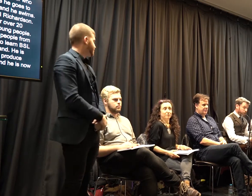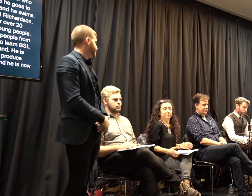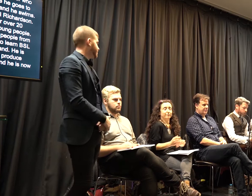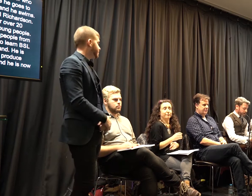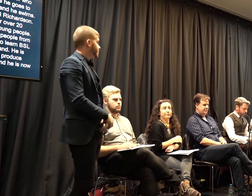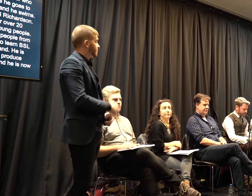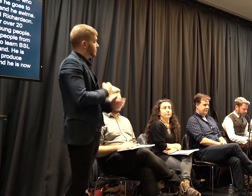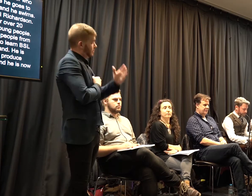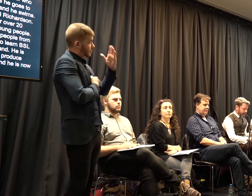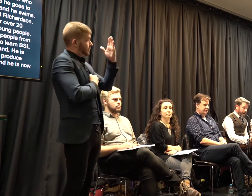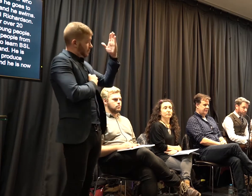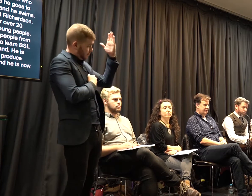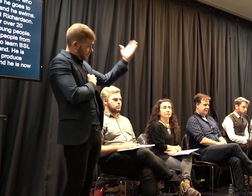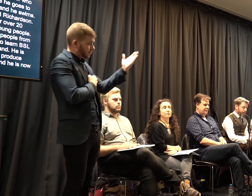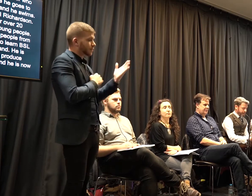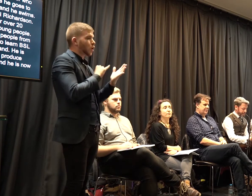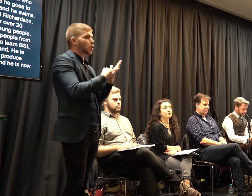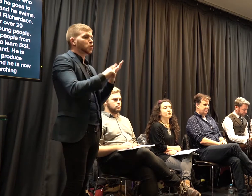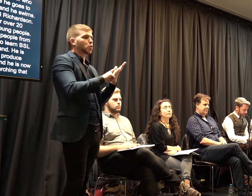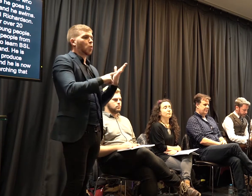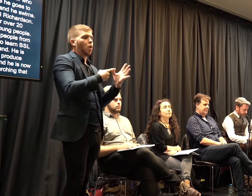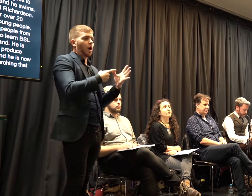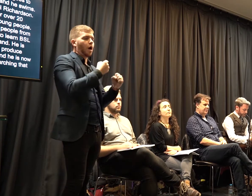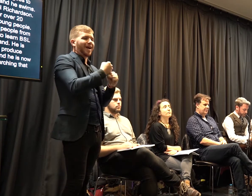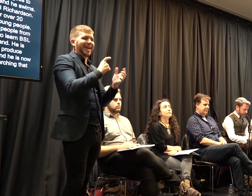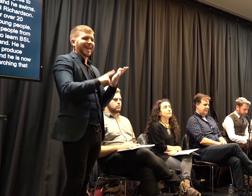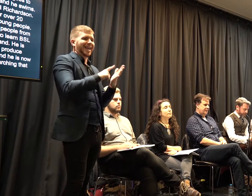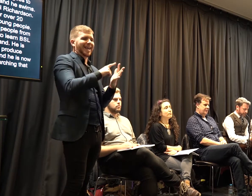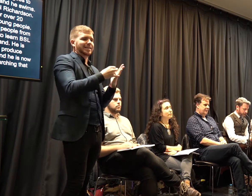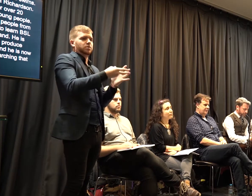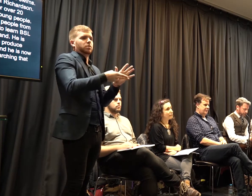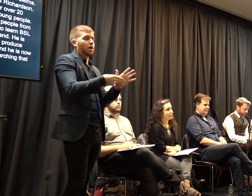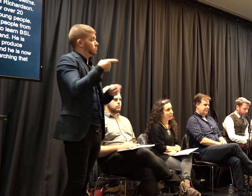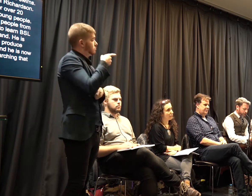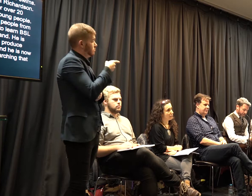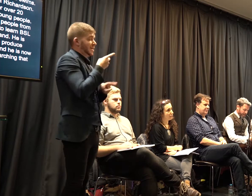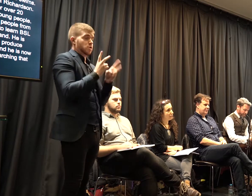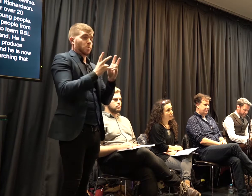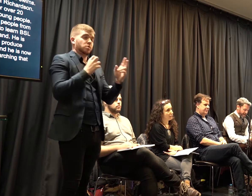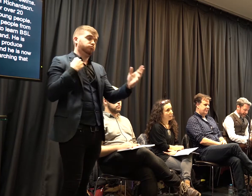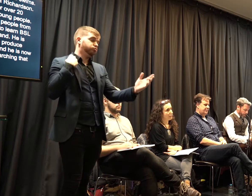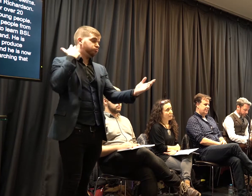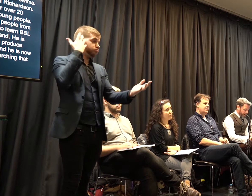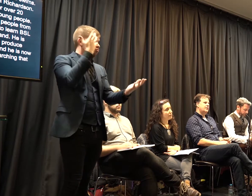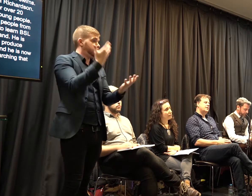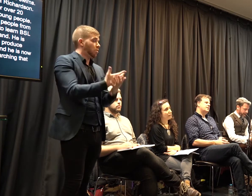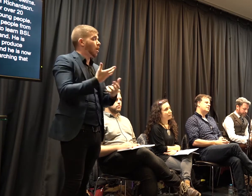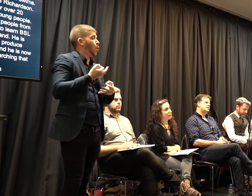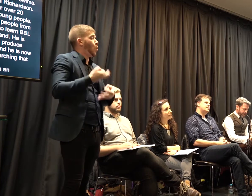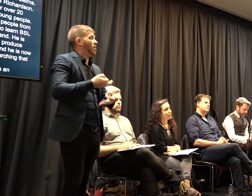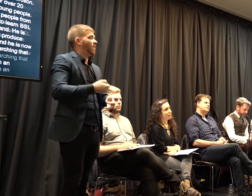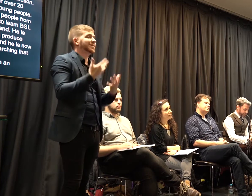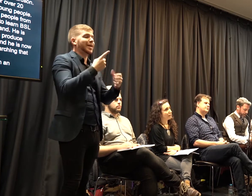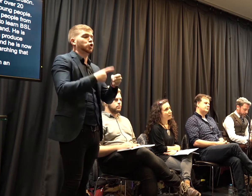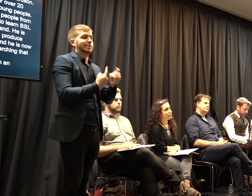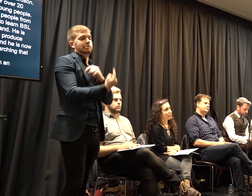And then to your extreme right, we have Sula Gleeson. Sula has been an interpreter for a long time and qualified for around